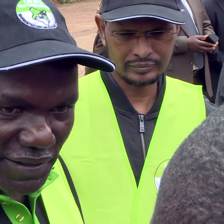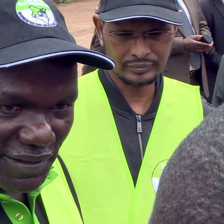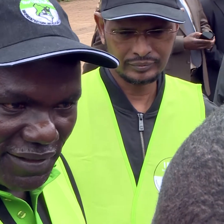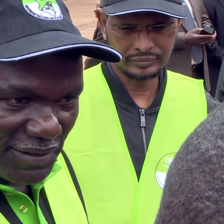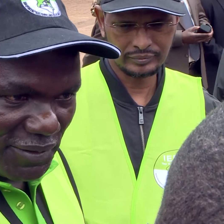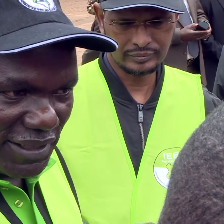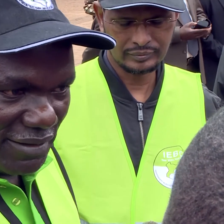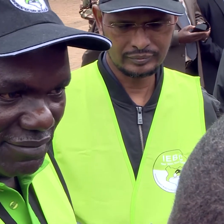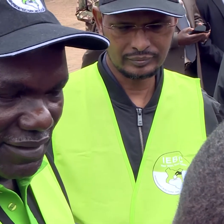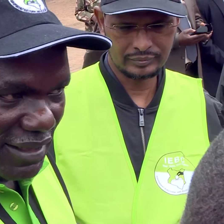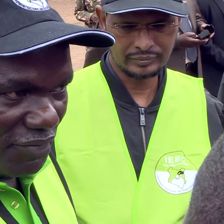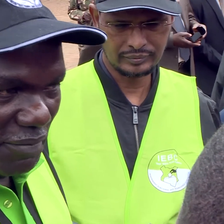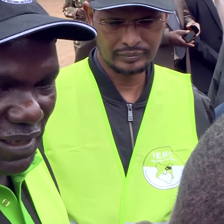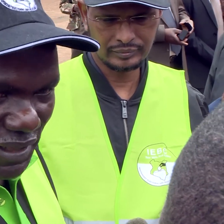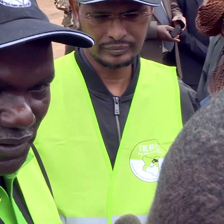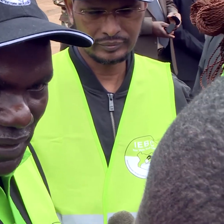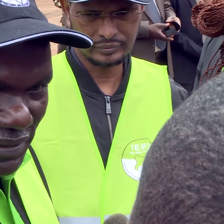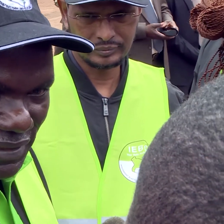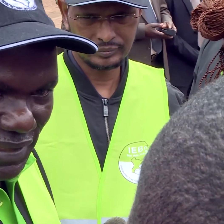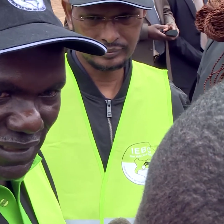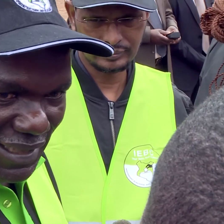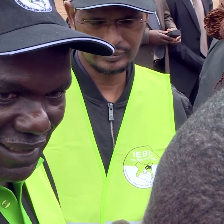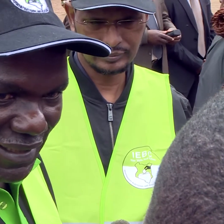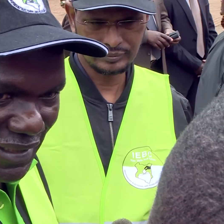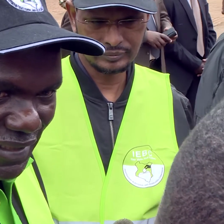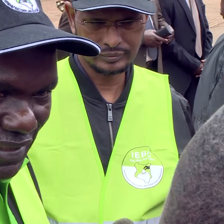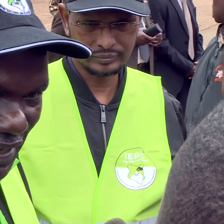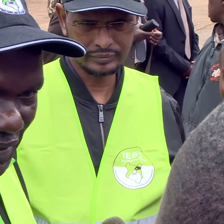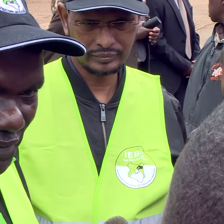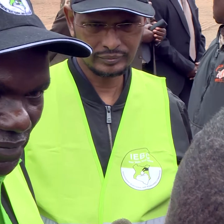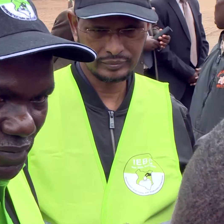software. We shall inform the country once the exercise.